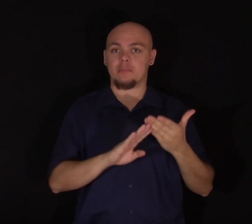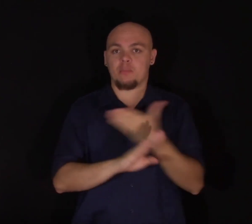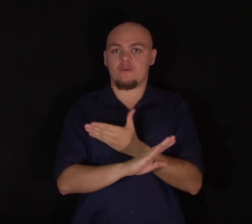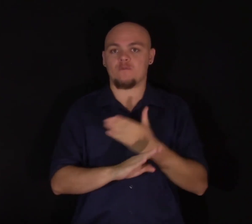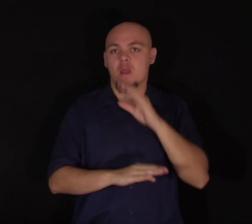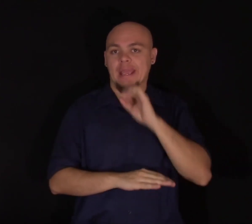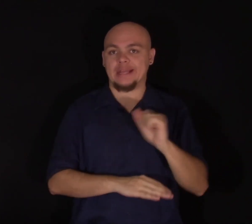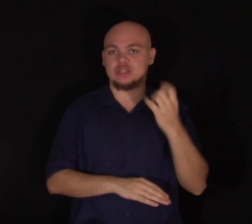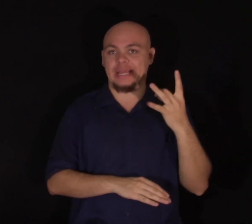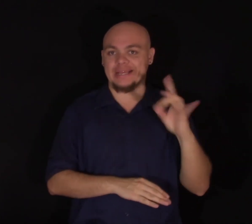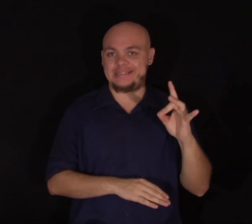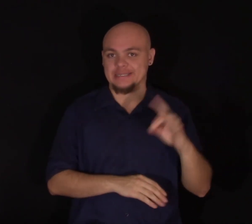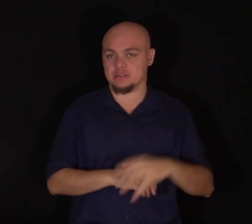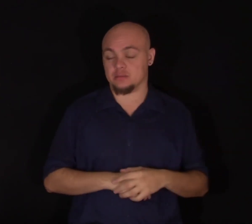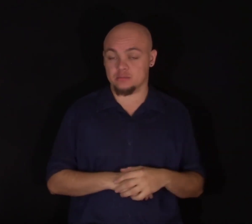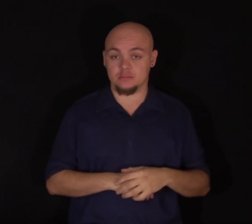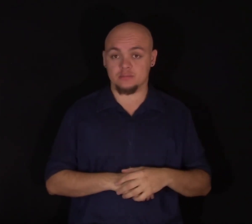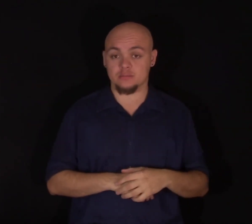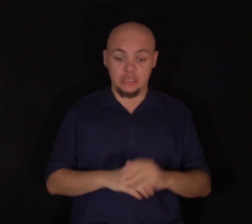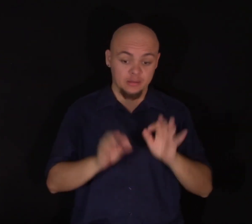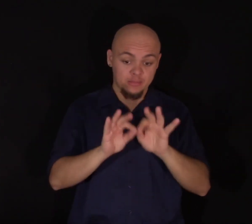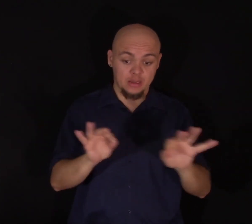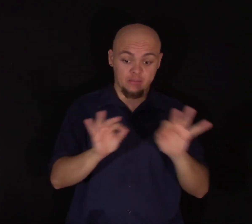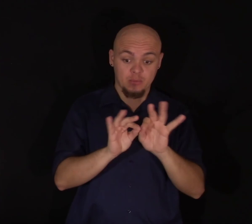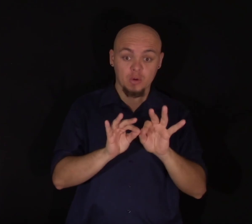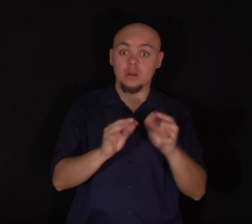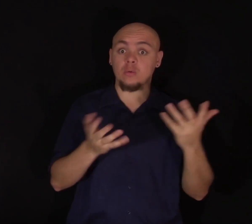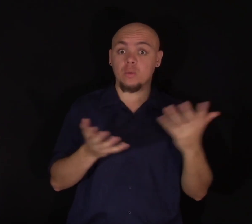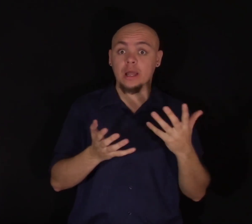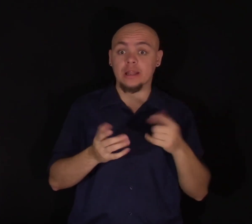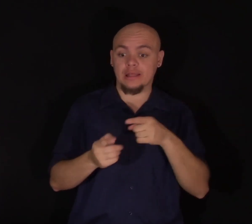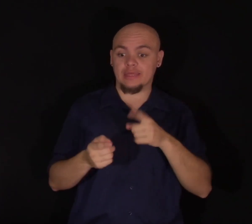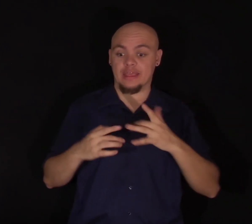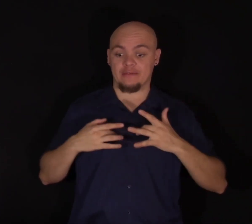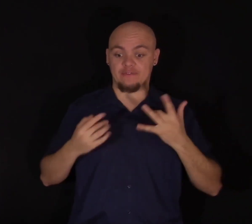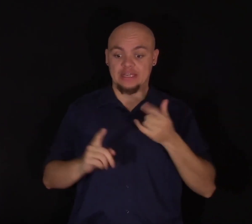But what matters most is not the event itself. No.